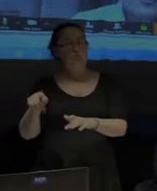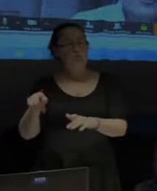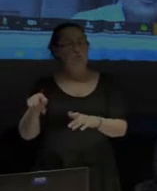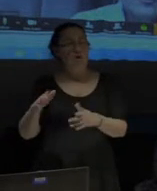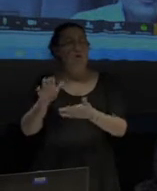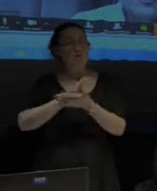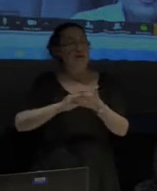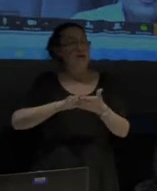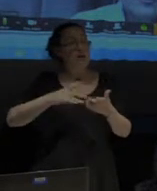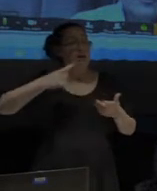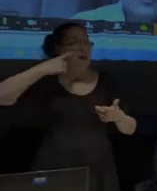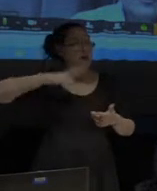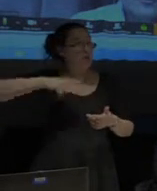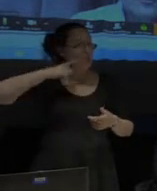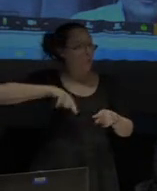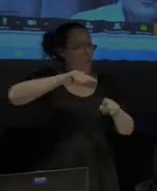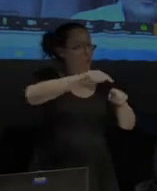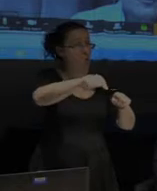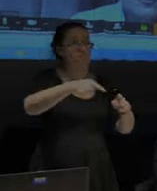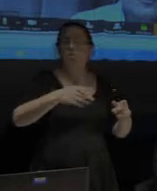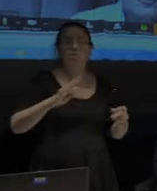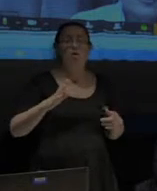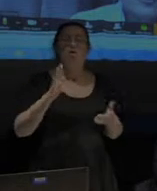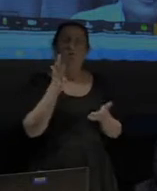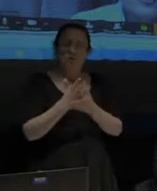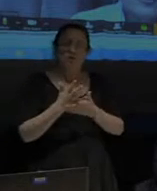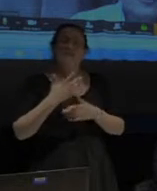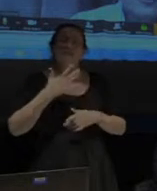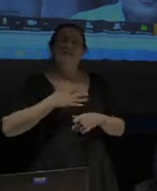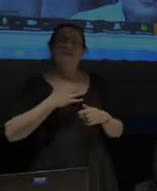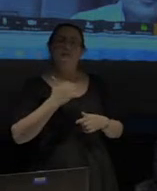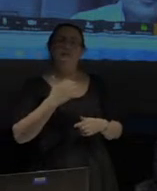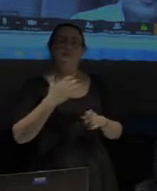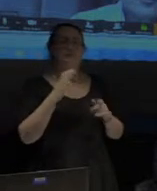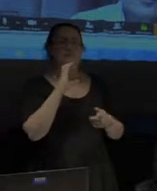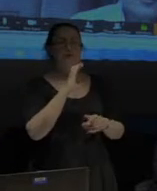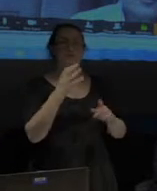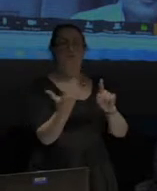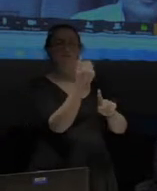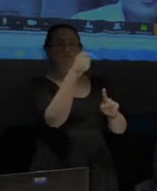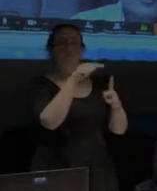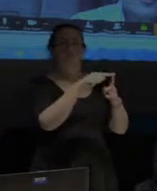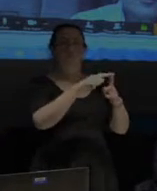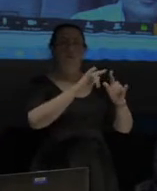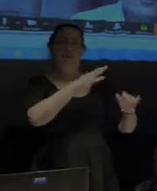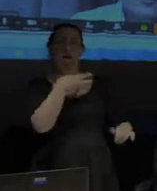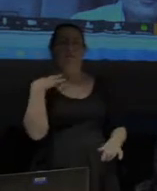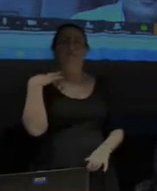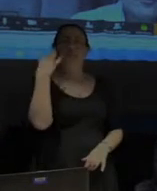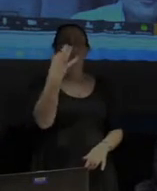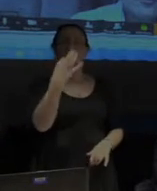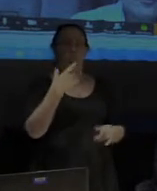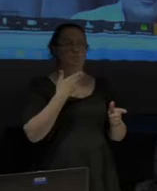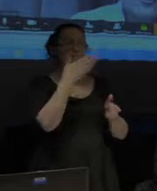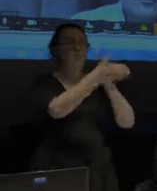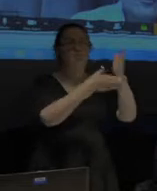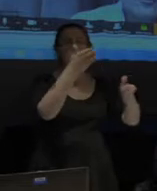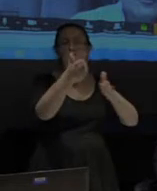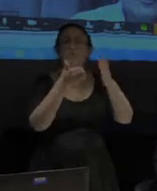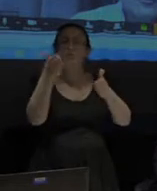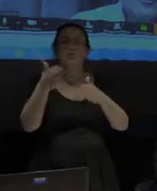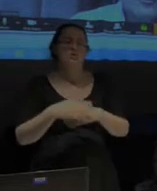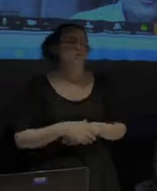else, but you've got to have some champions and some ambassadors from those sites to prove the case, I think. I think